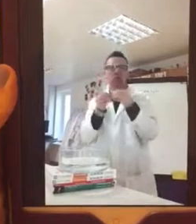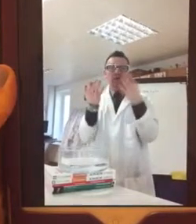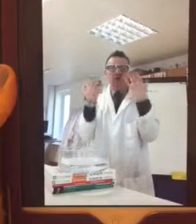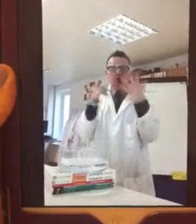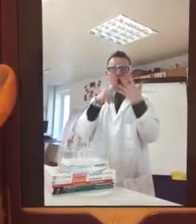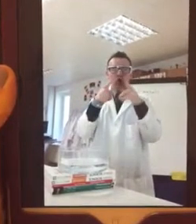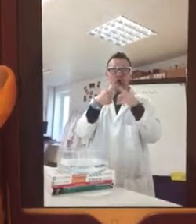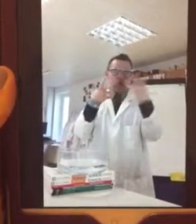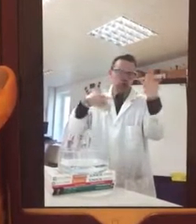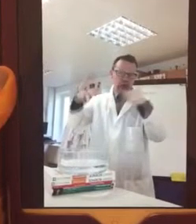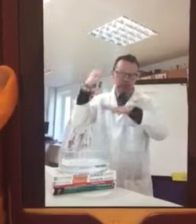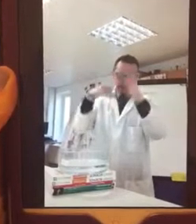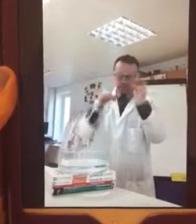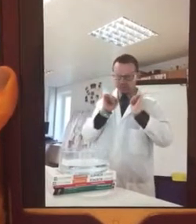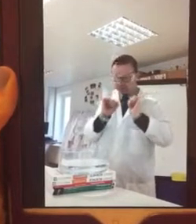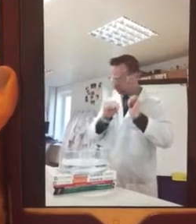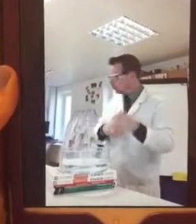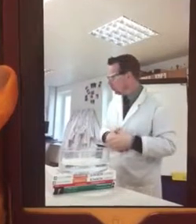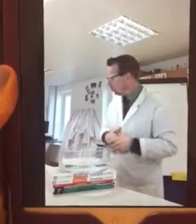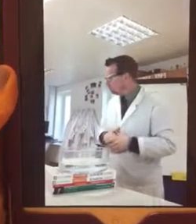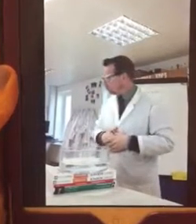they also react with air.